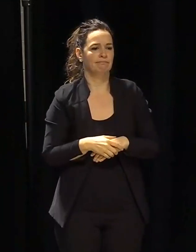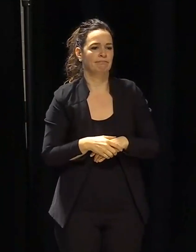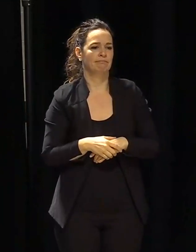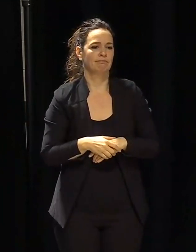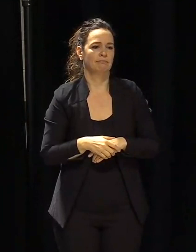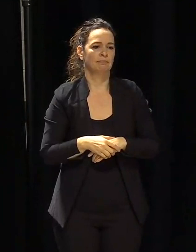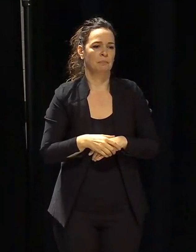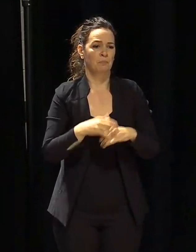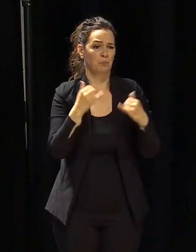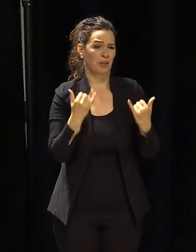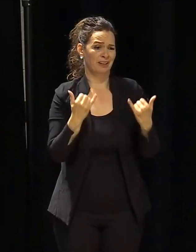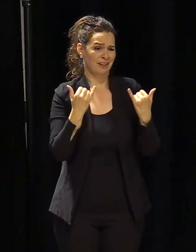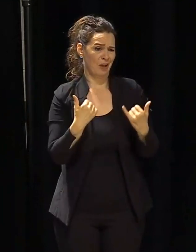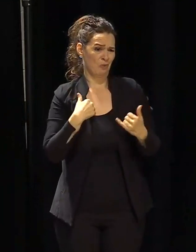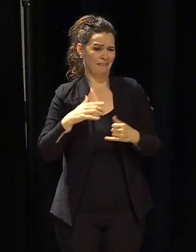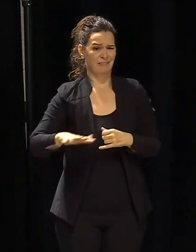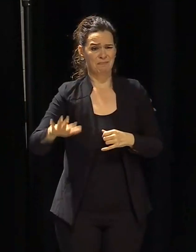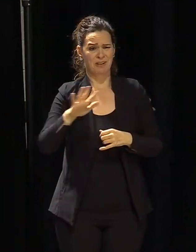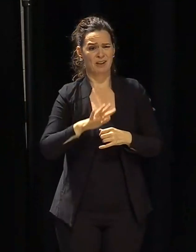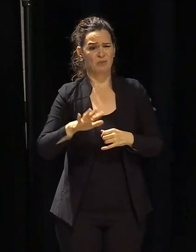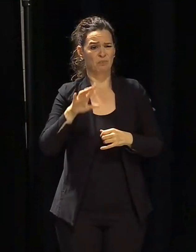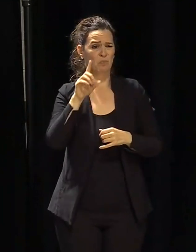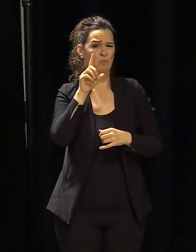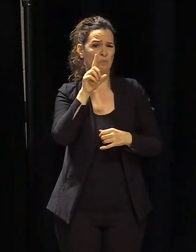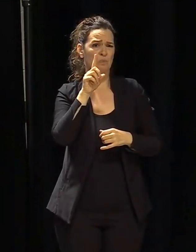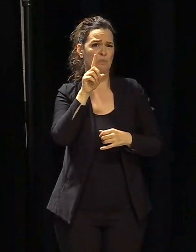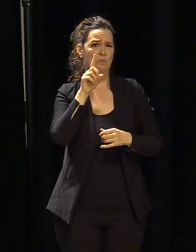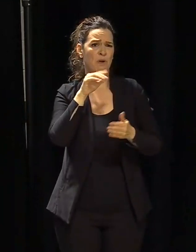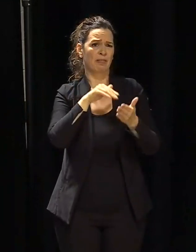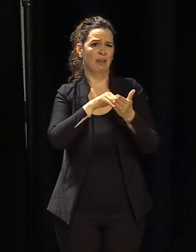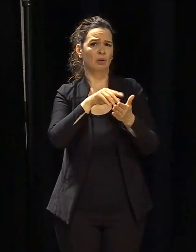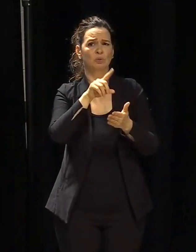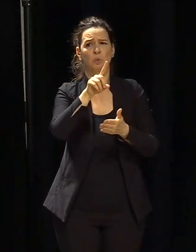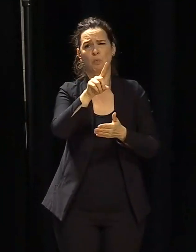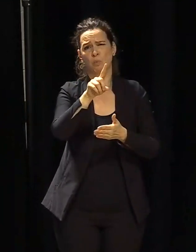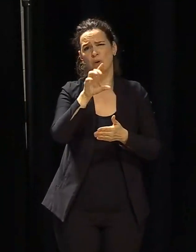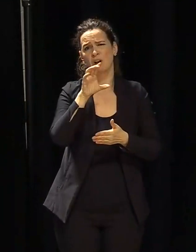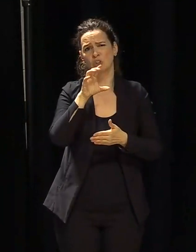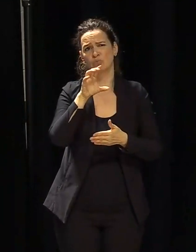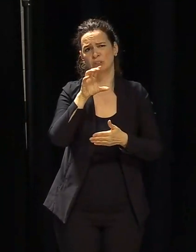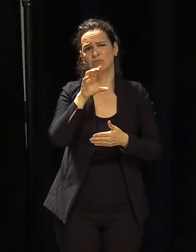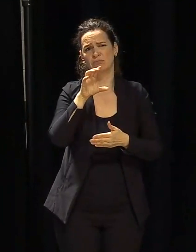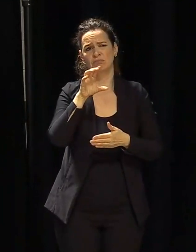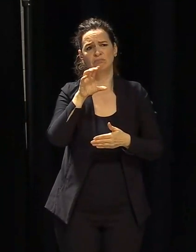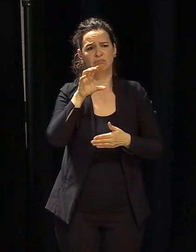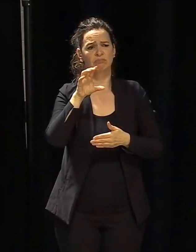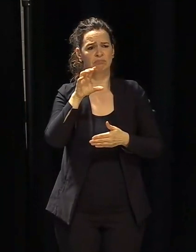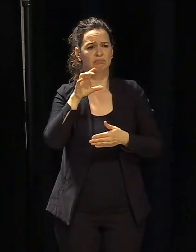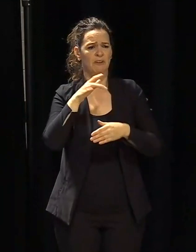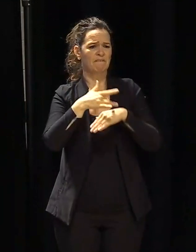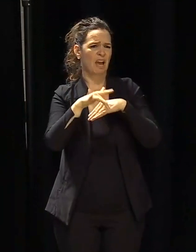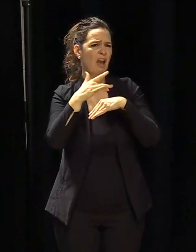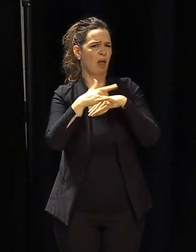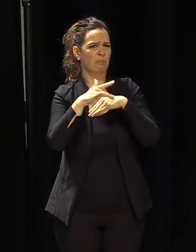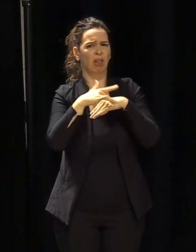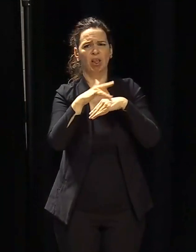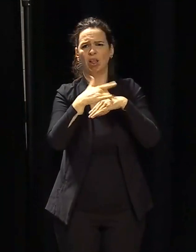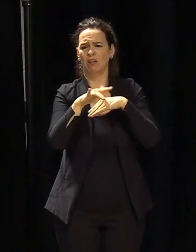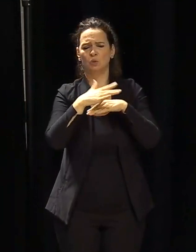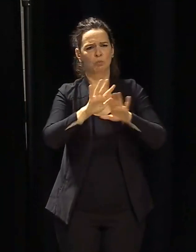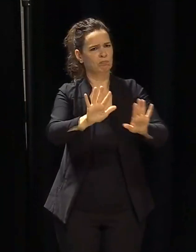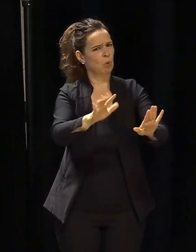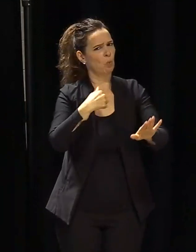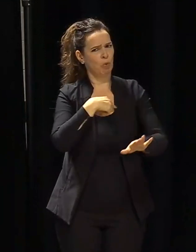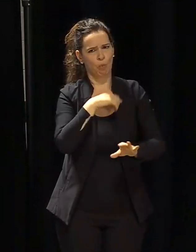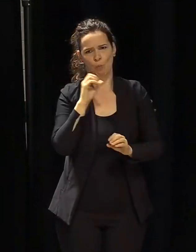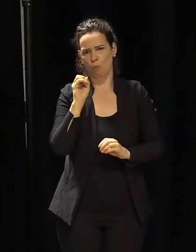in the county that are taking up. So there's room. If you get to that point, though, before that point, you might